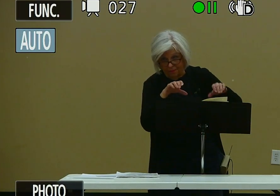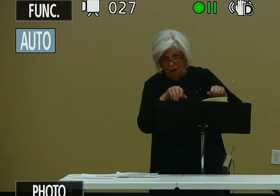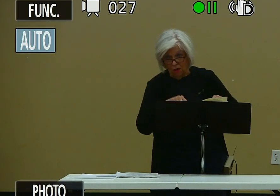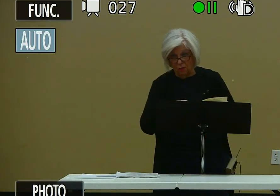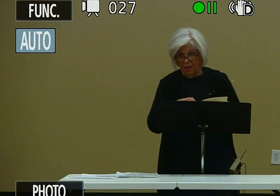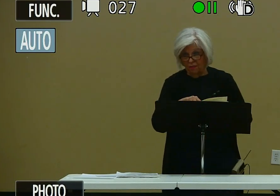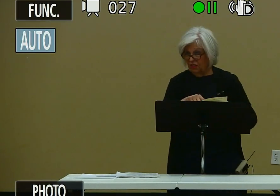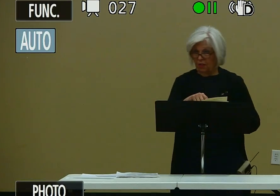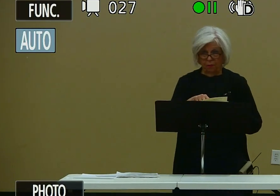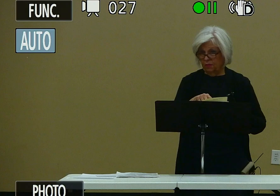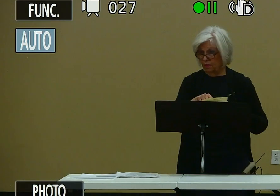are you behaving? He always says, no.